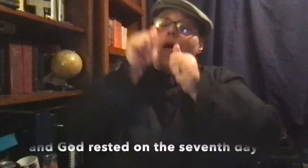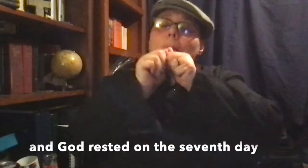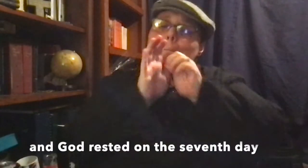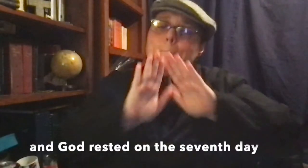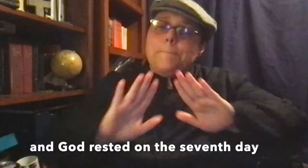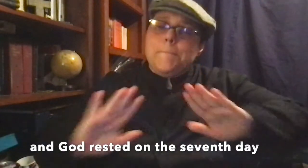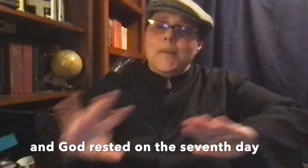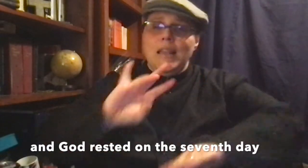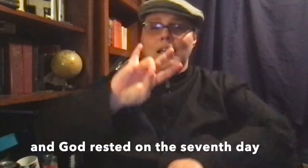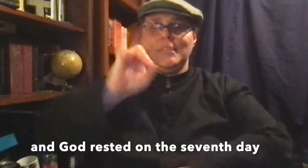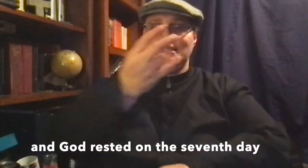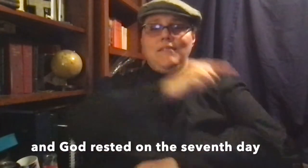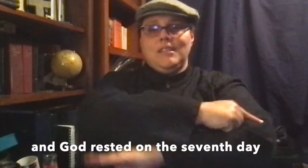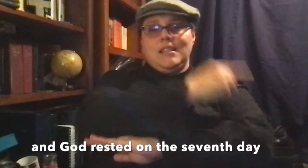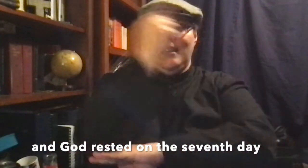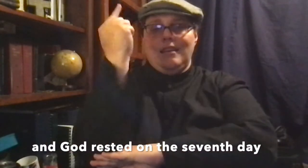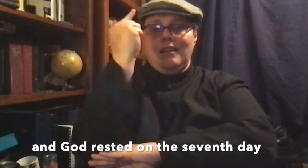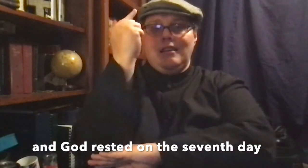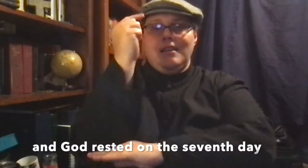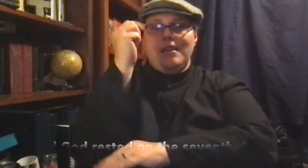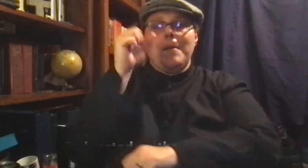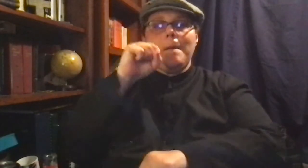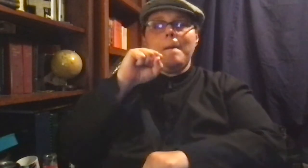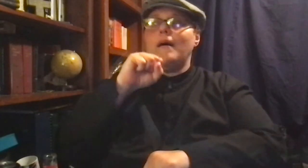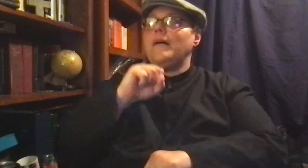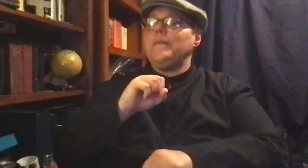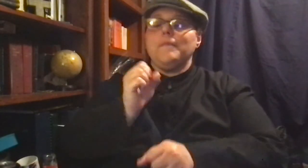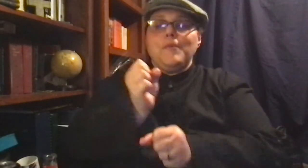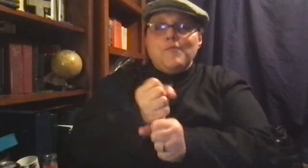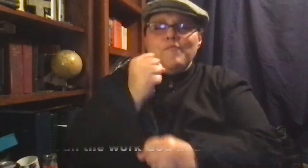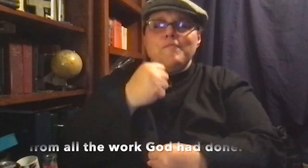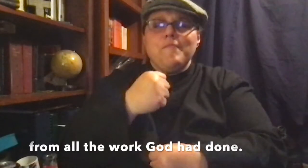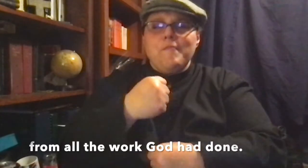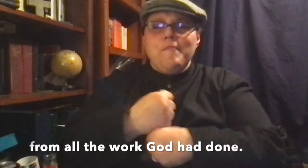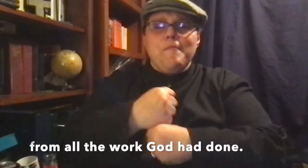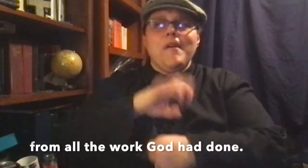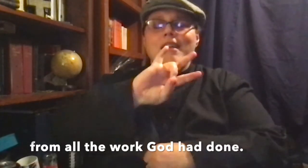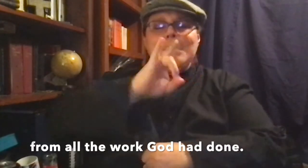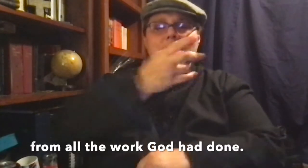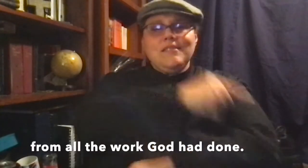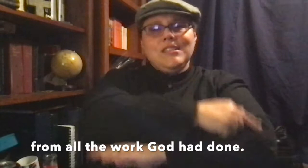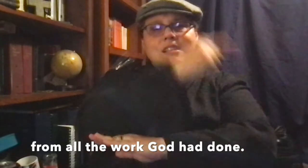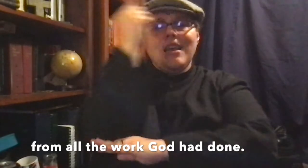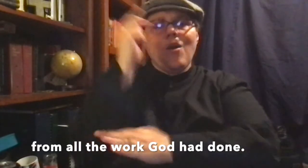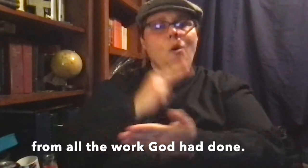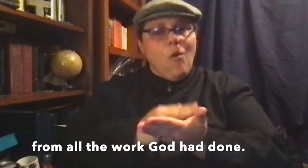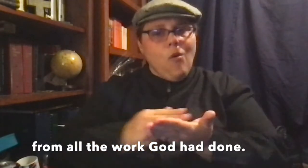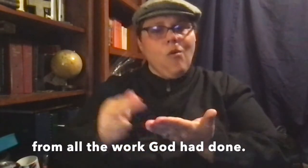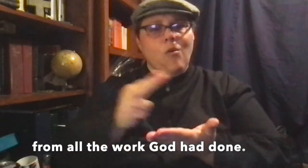And God rested on the seventh day from all the work that God had done.